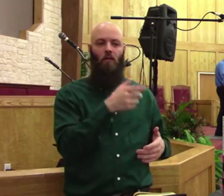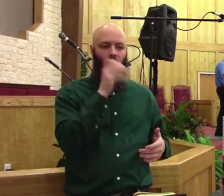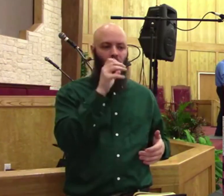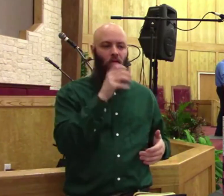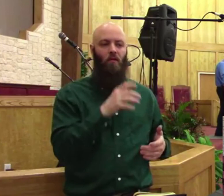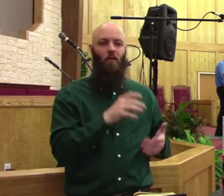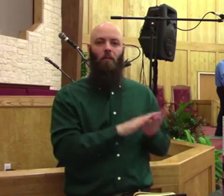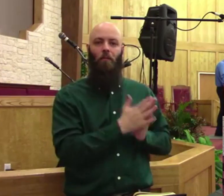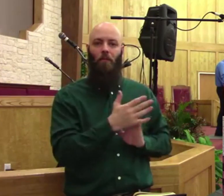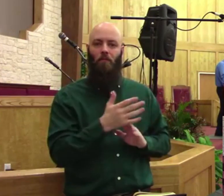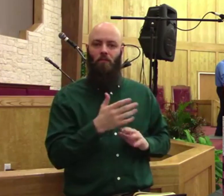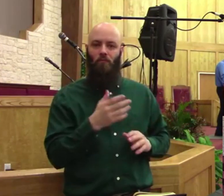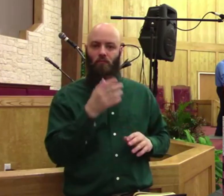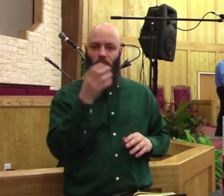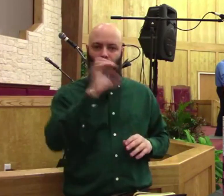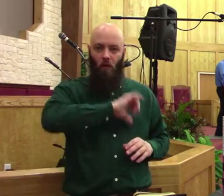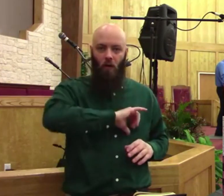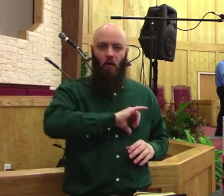bit loose